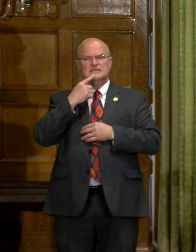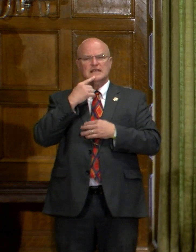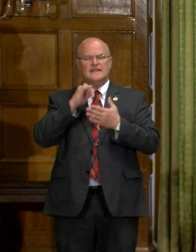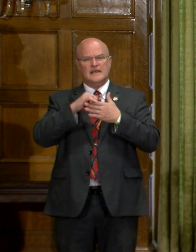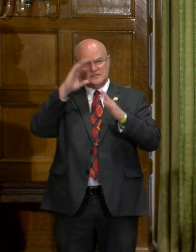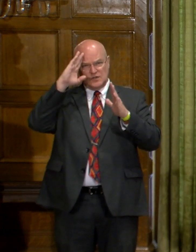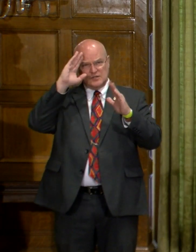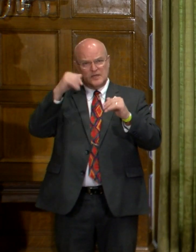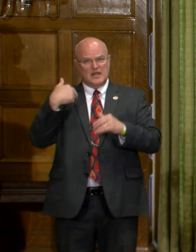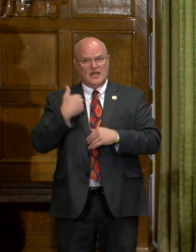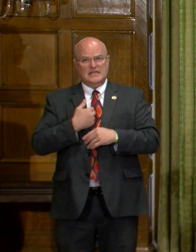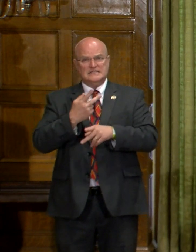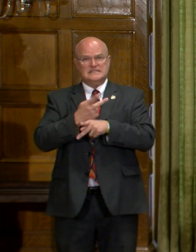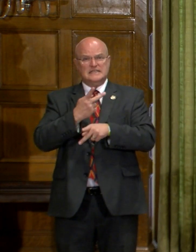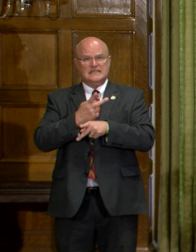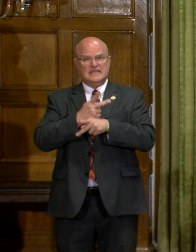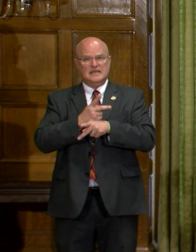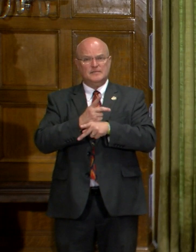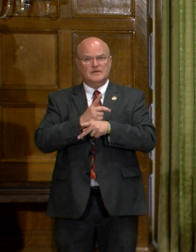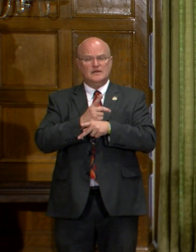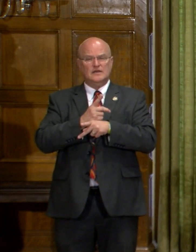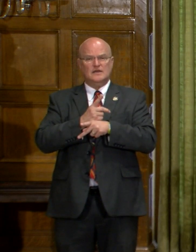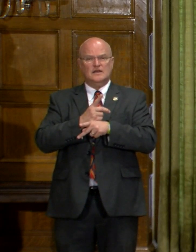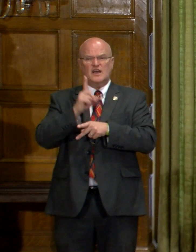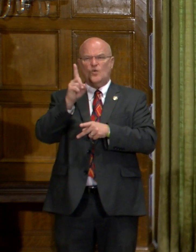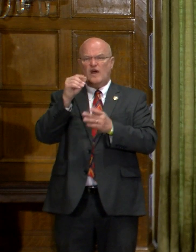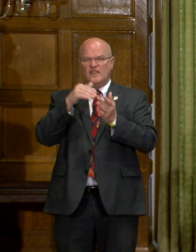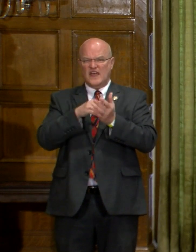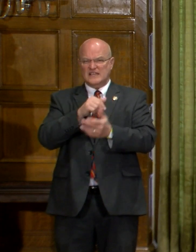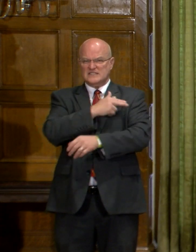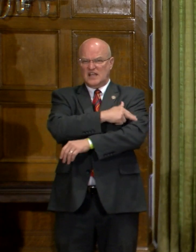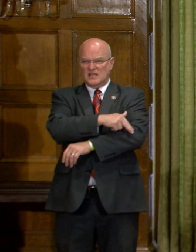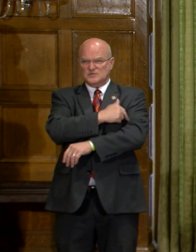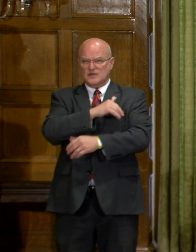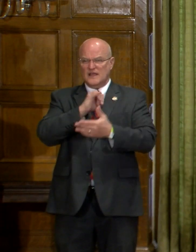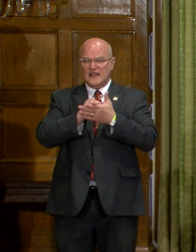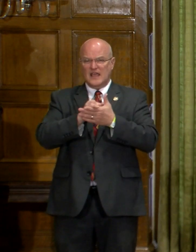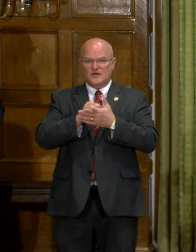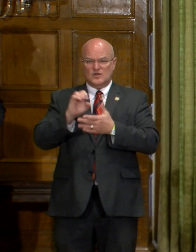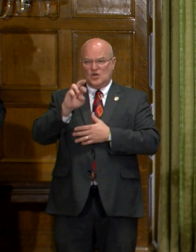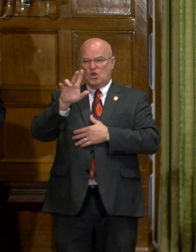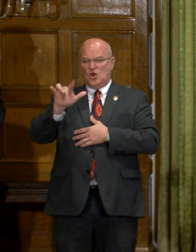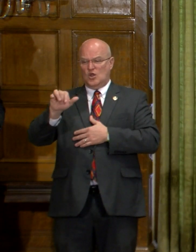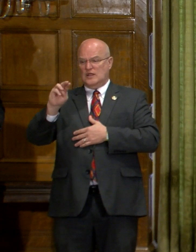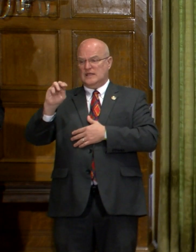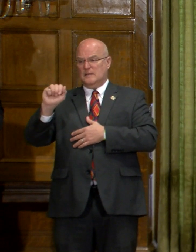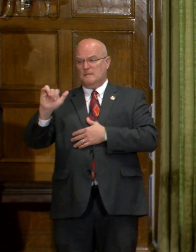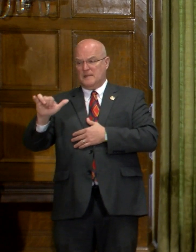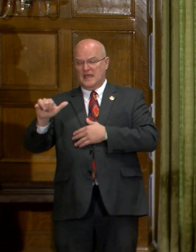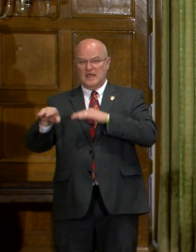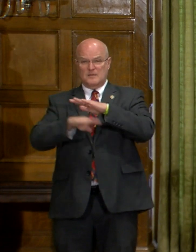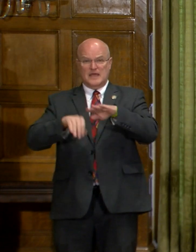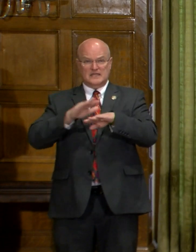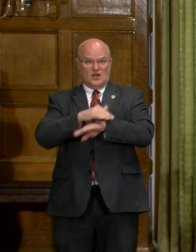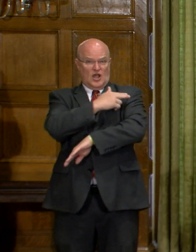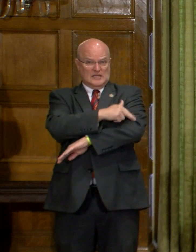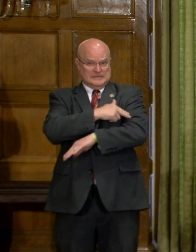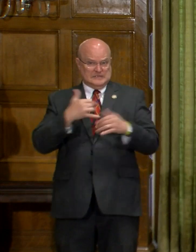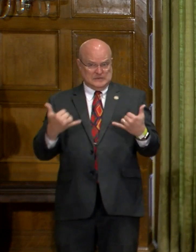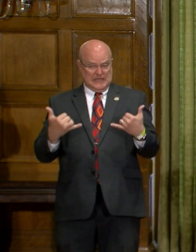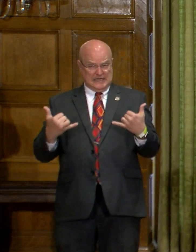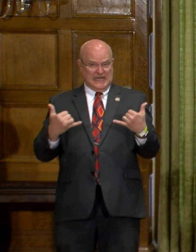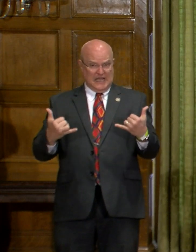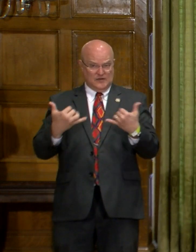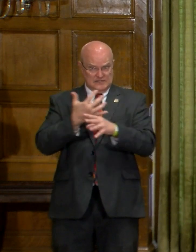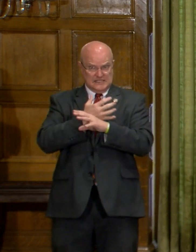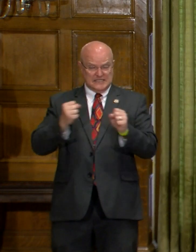said you expected us to peak at 1,000 hospitalizations, and that would be in early May. Based on our hospitalizations right